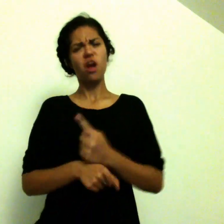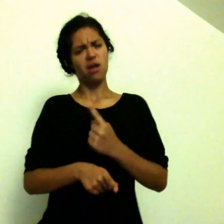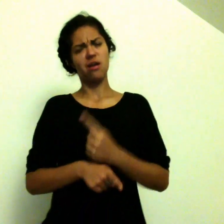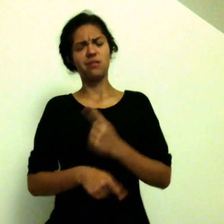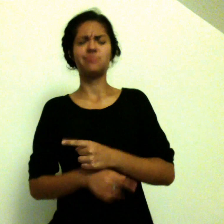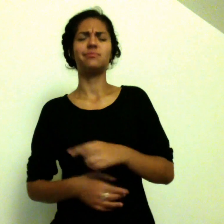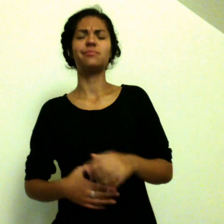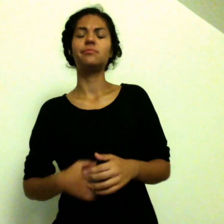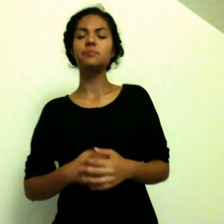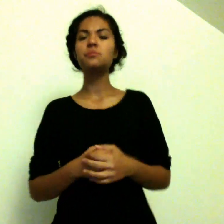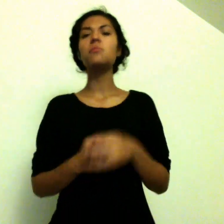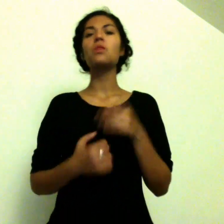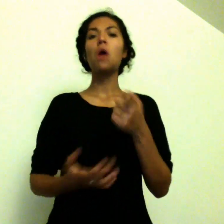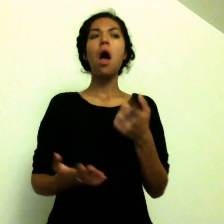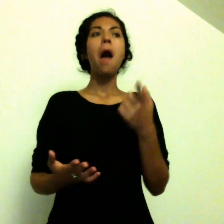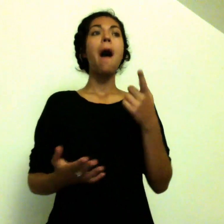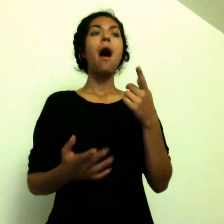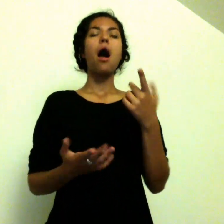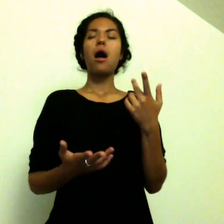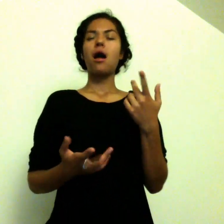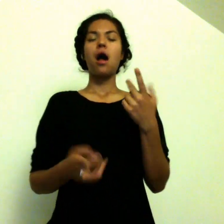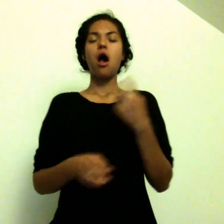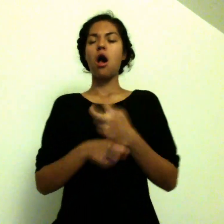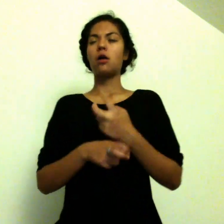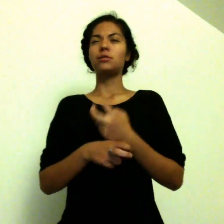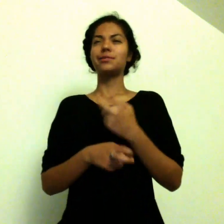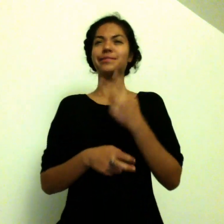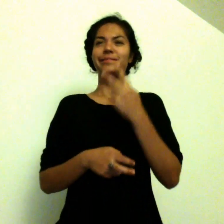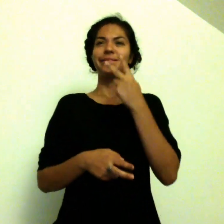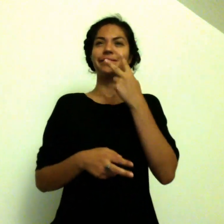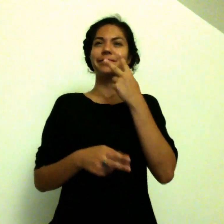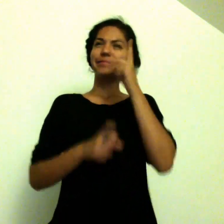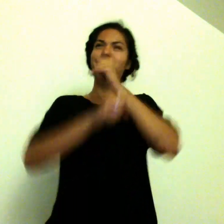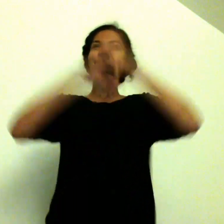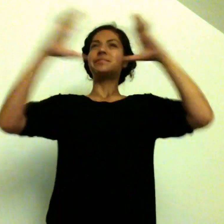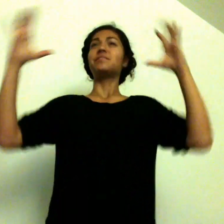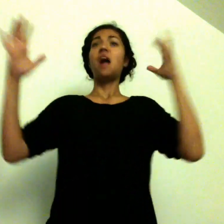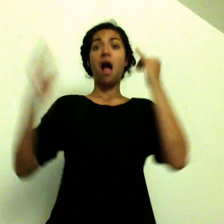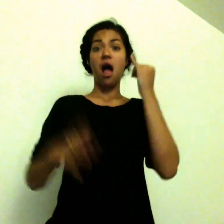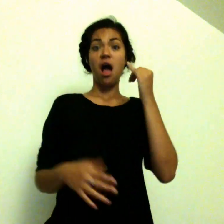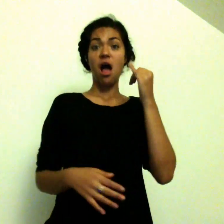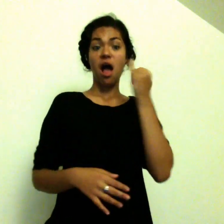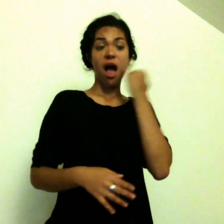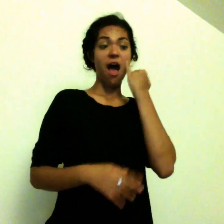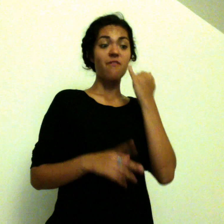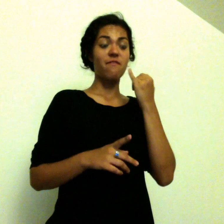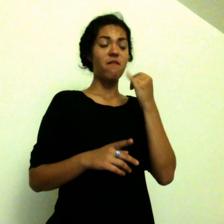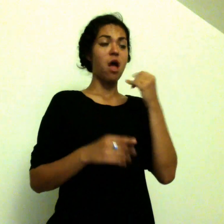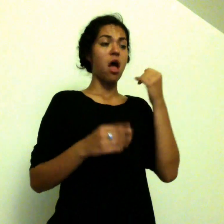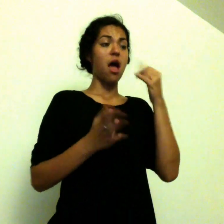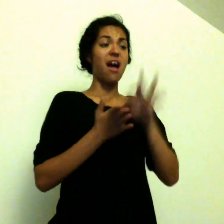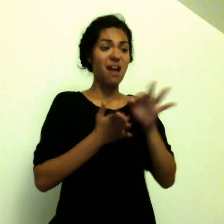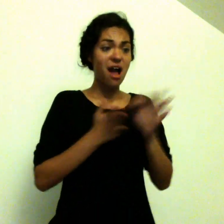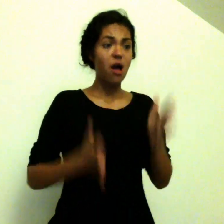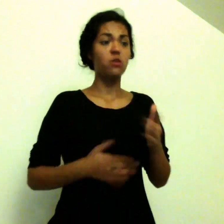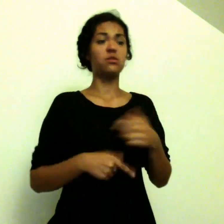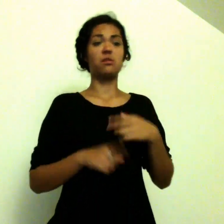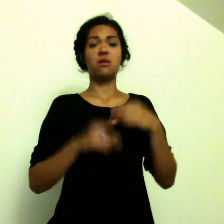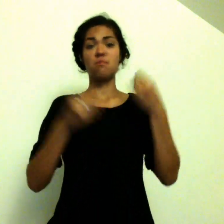difficult to see how merchants and accountants and other excellent and well-meaning people could go back to their desks and counting